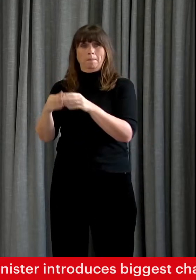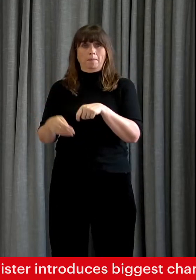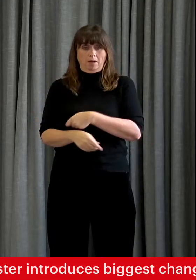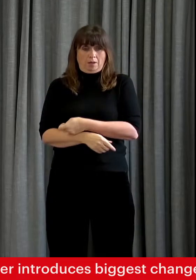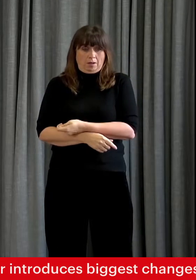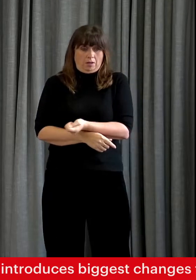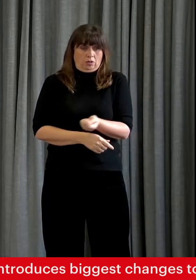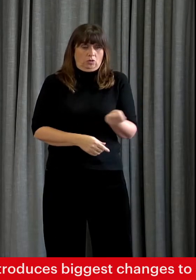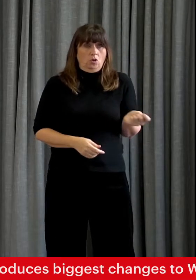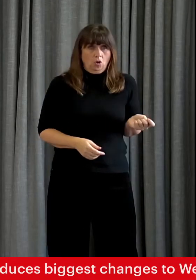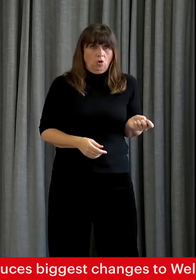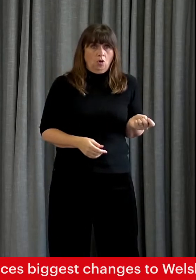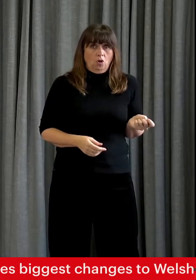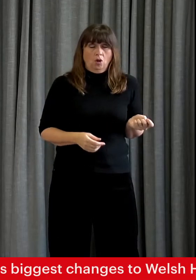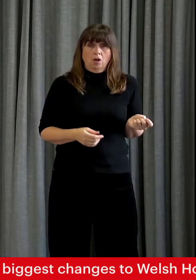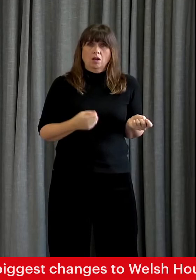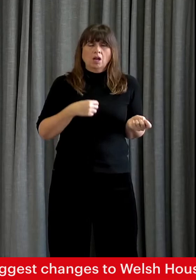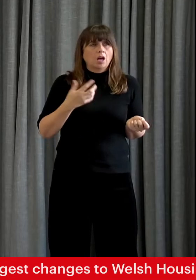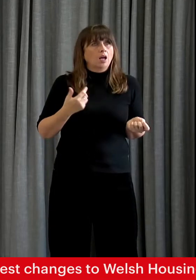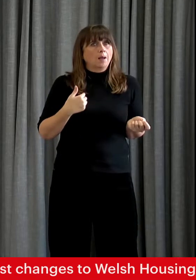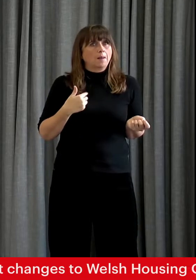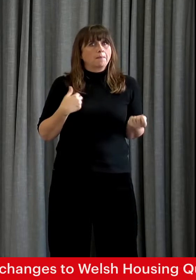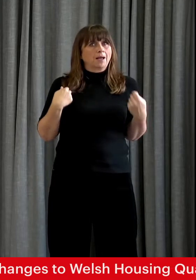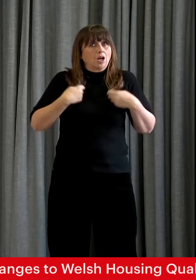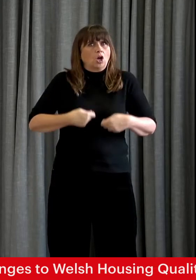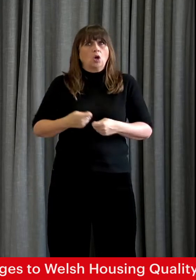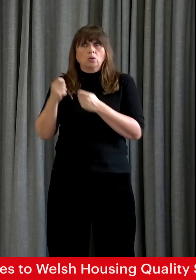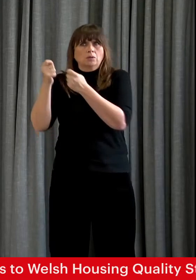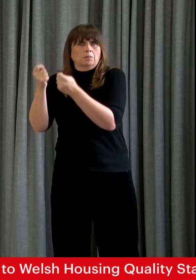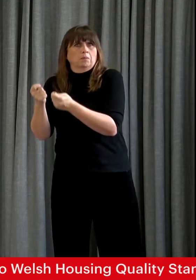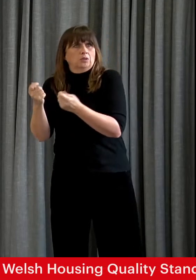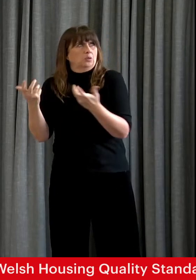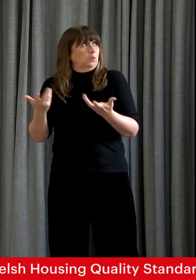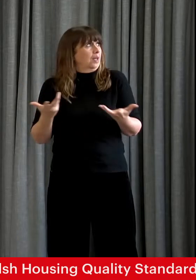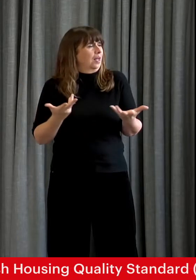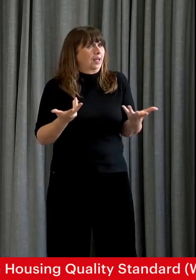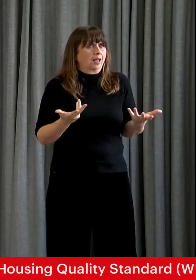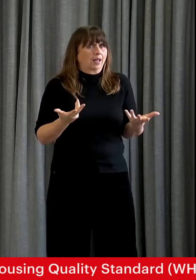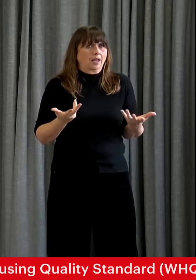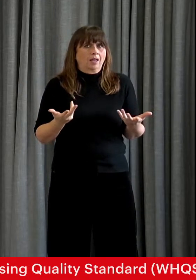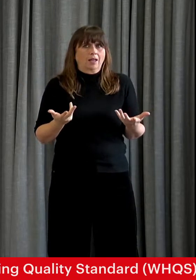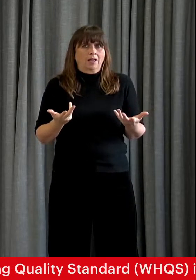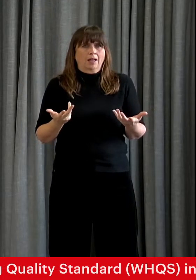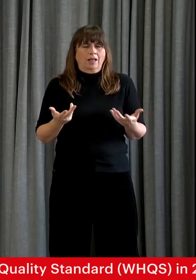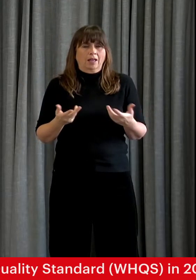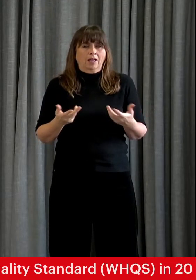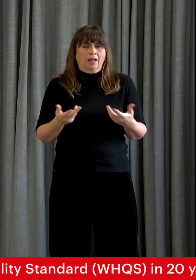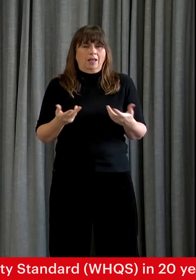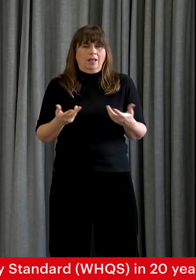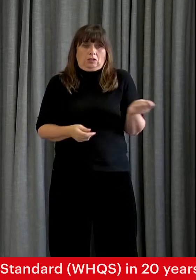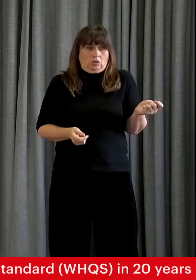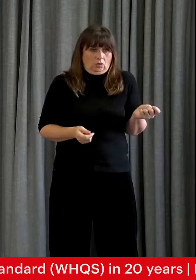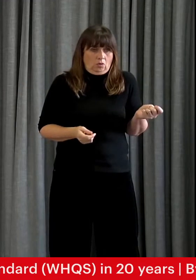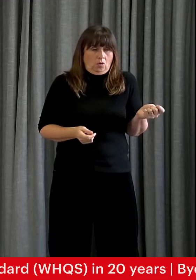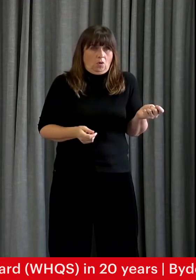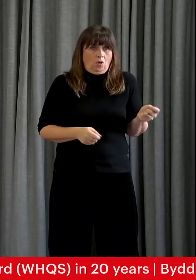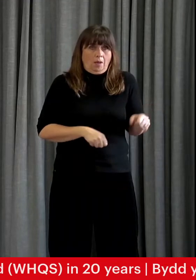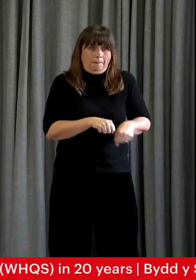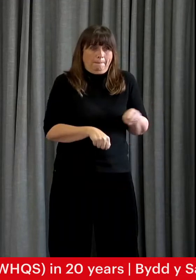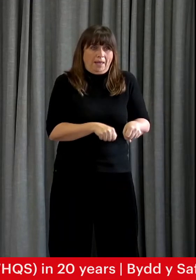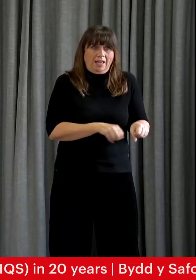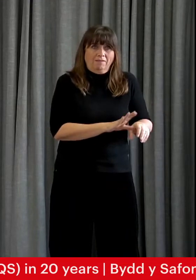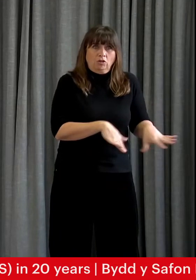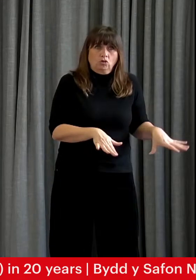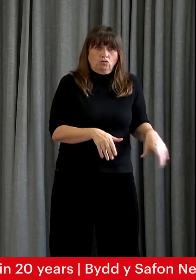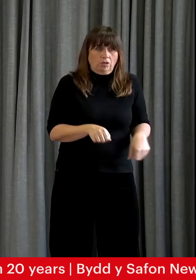front door. The first thing I always ask is, where would I hang my Mac in this house? If you can barely get in and there's nowhere to put your toddler's bike,